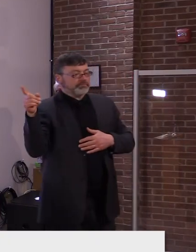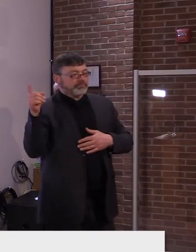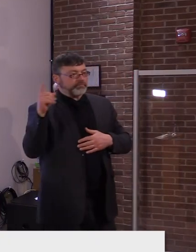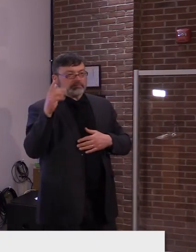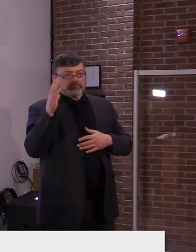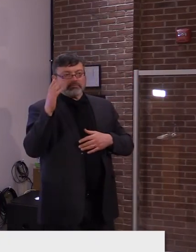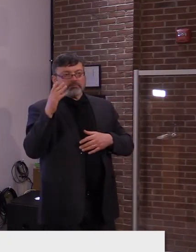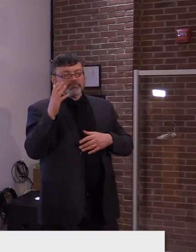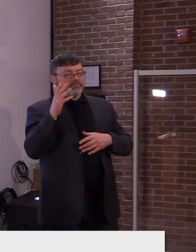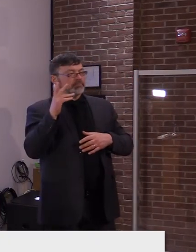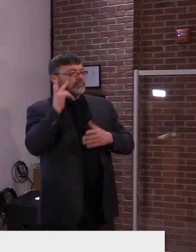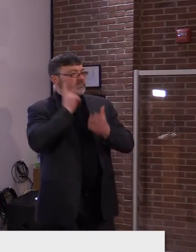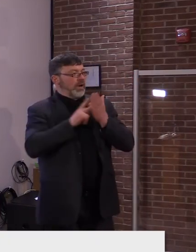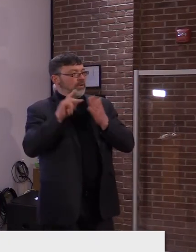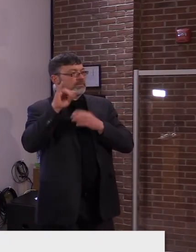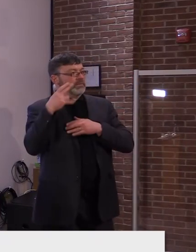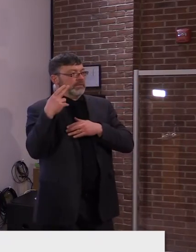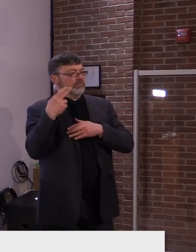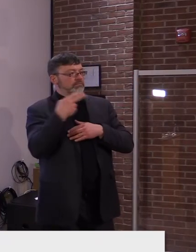Thanks, Andrew.